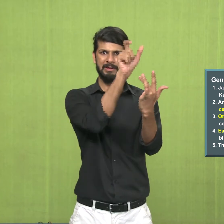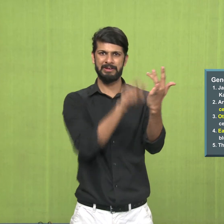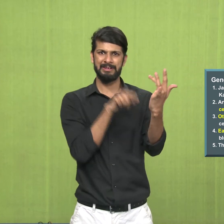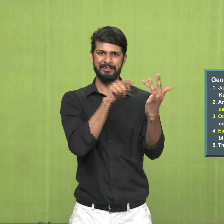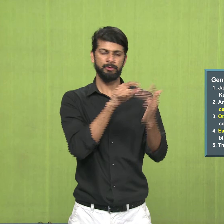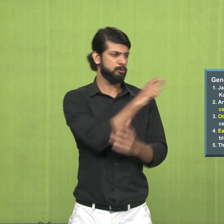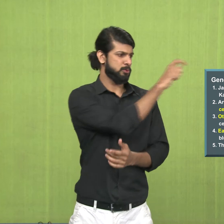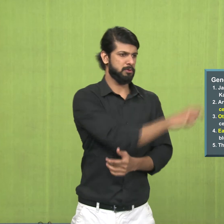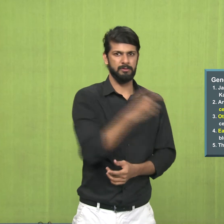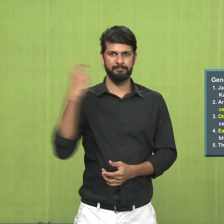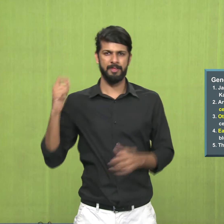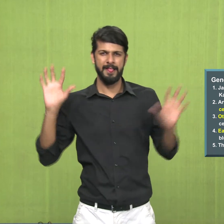The mood of the entire painting